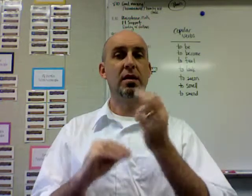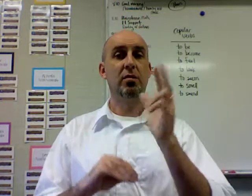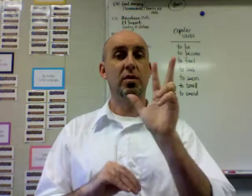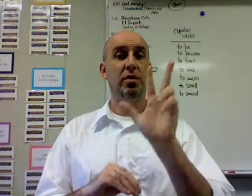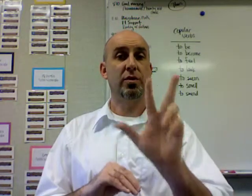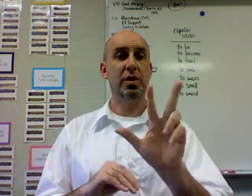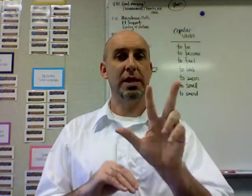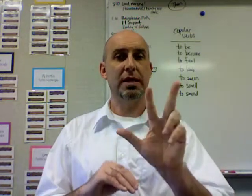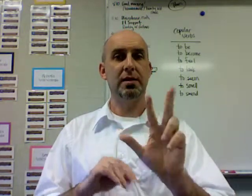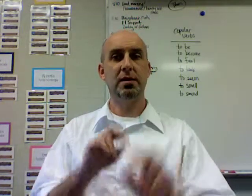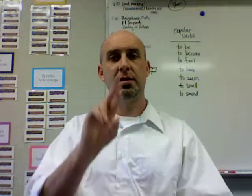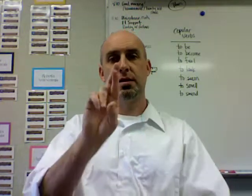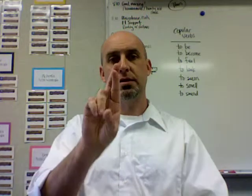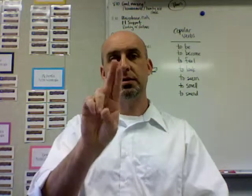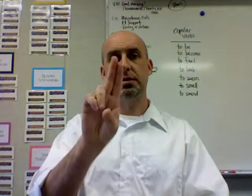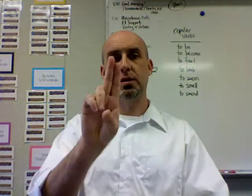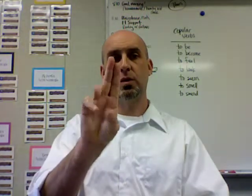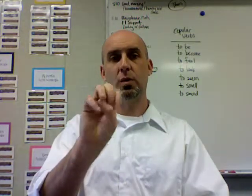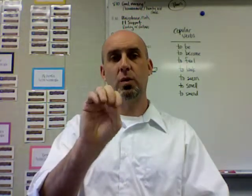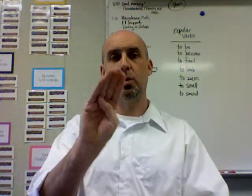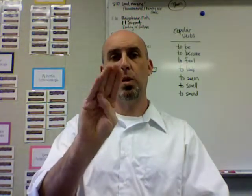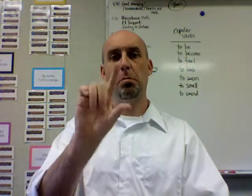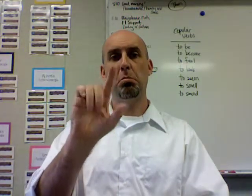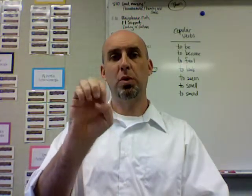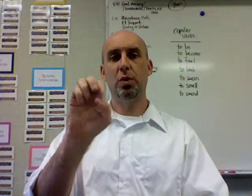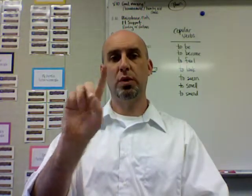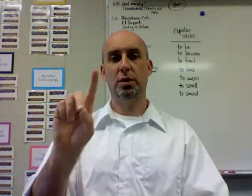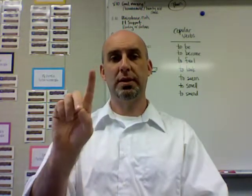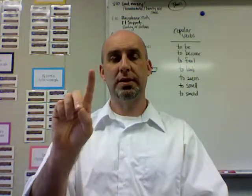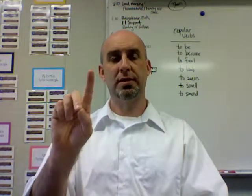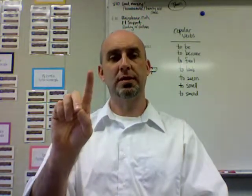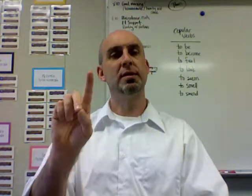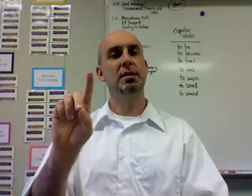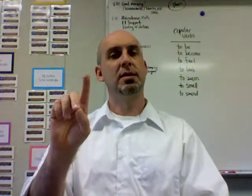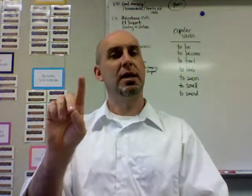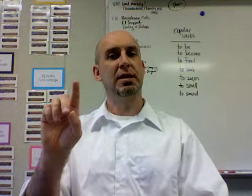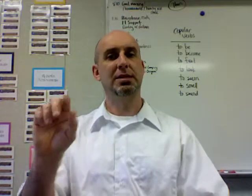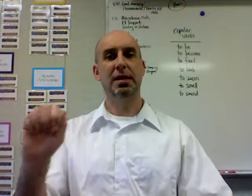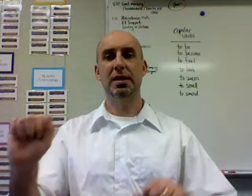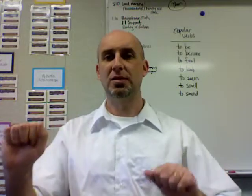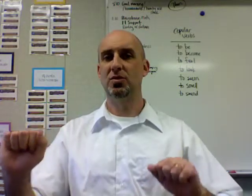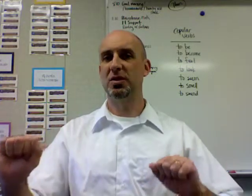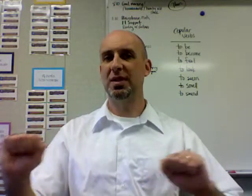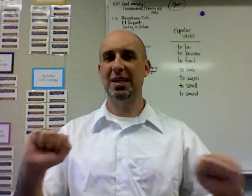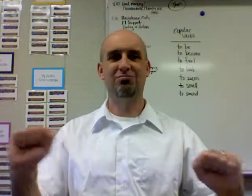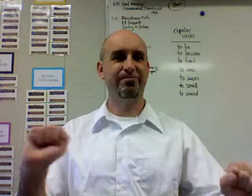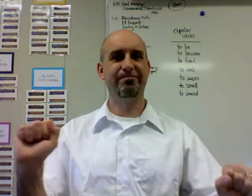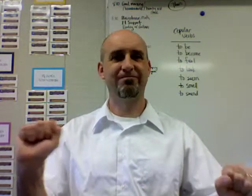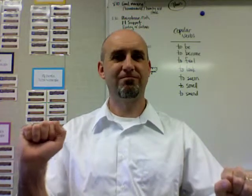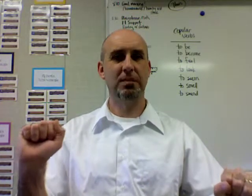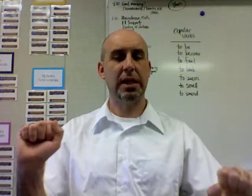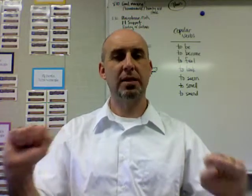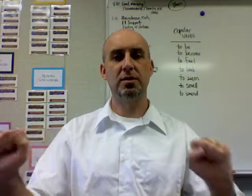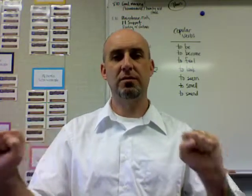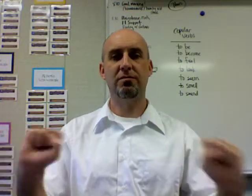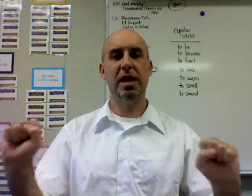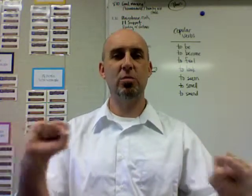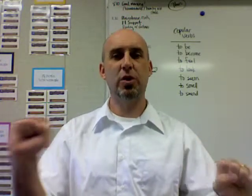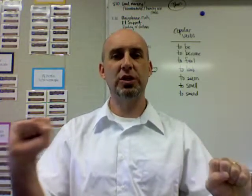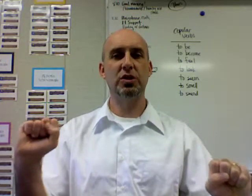Number three is rumbled, and that sign is just like there's a vibration or